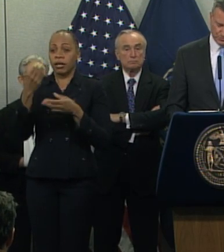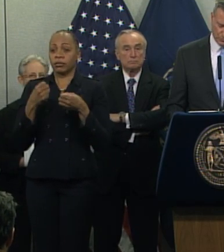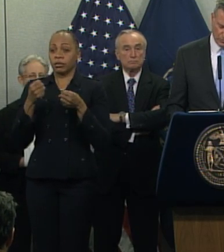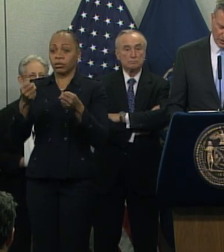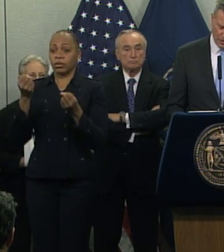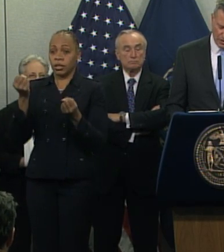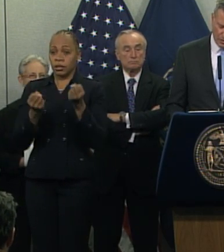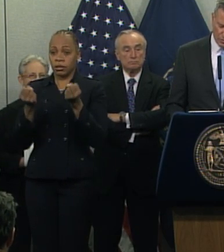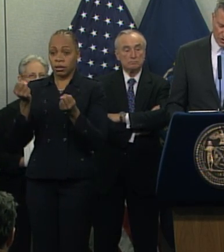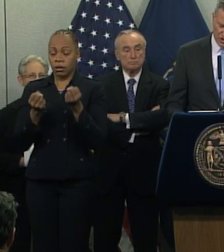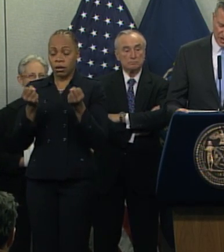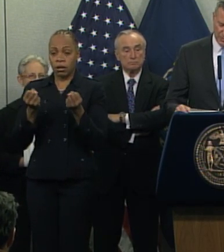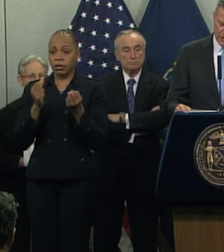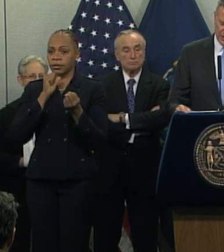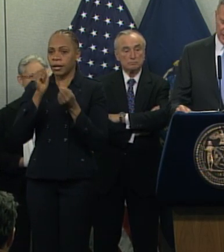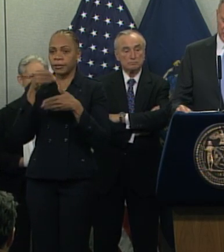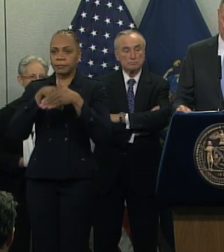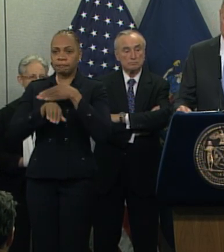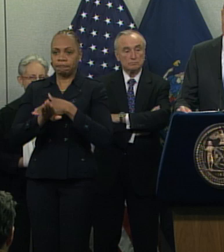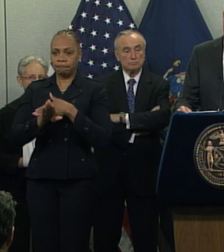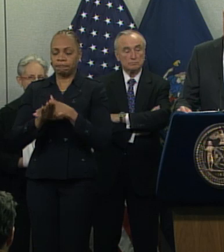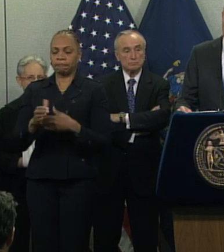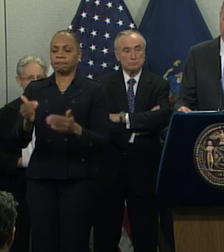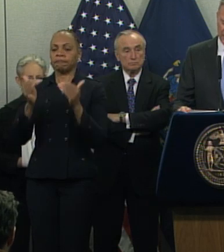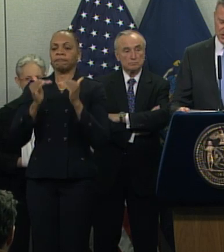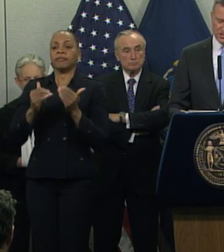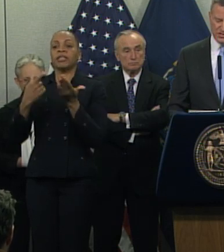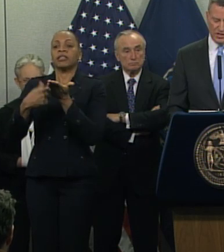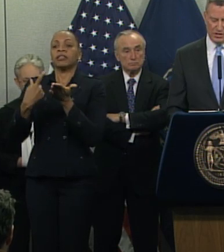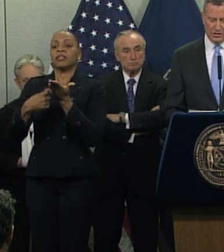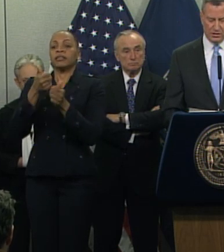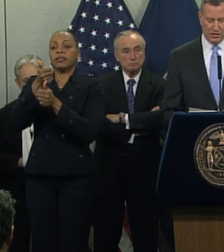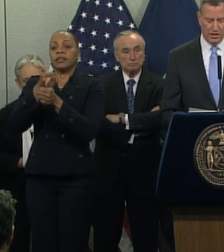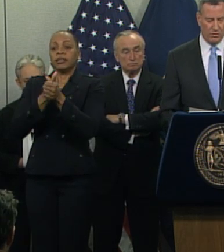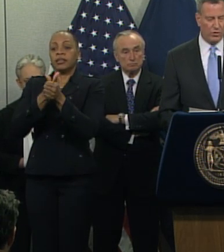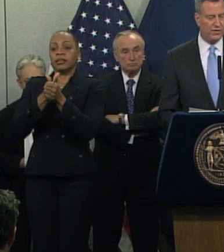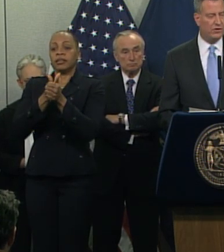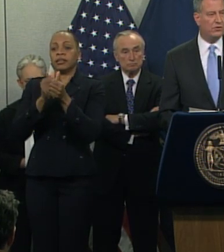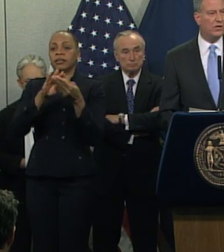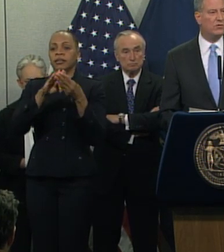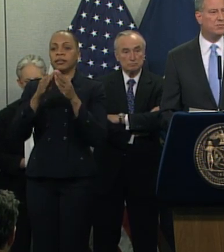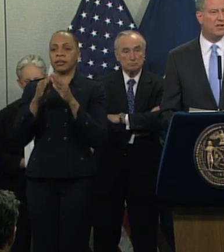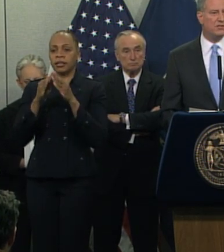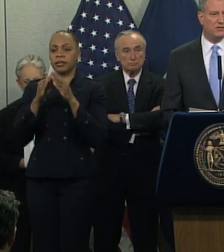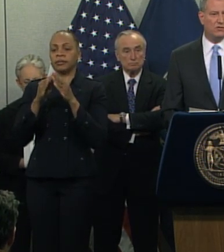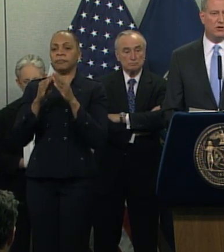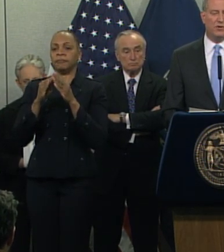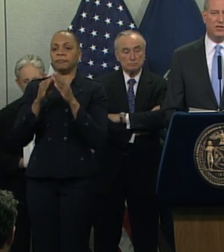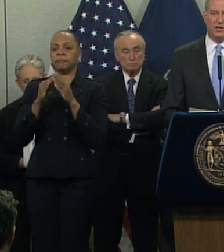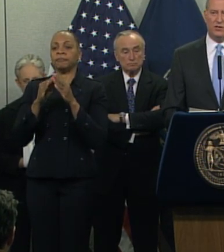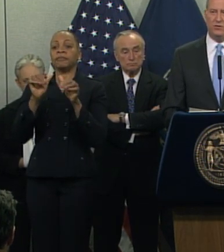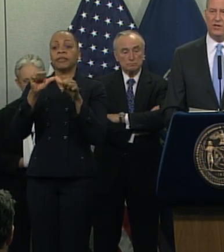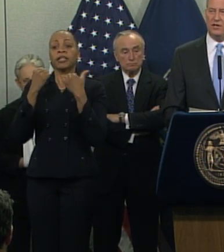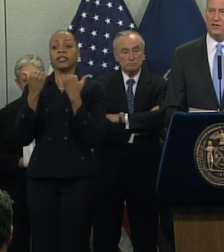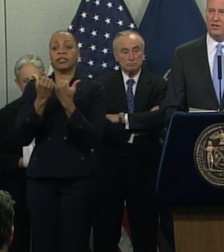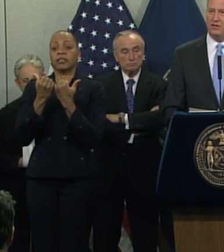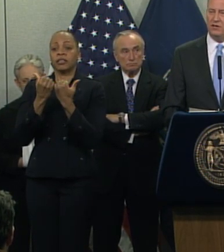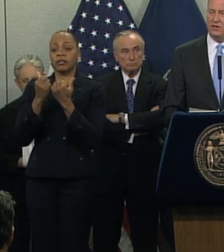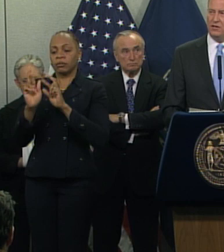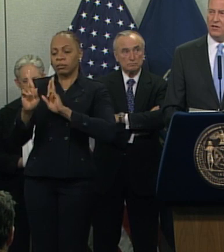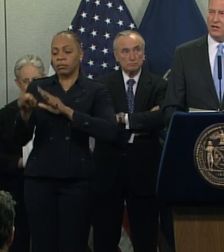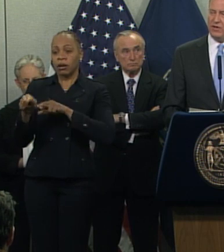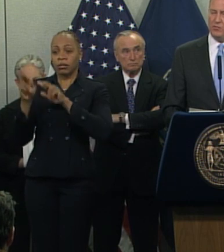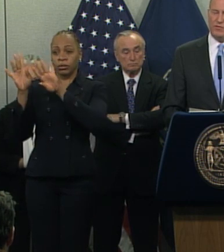cars. We're going to talk about each city agency and what they're doing in response to the storm. And I'll tell you